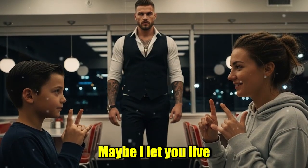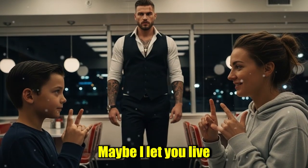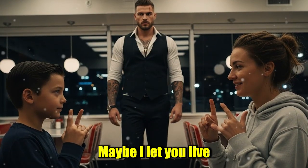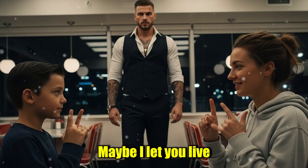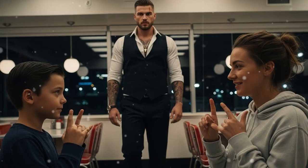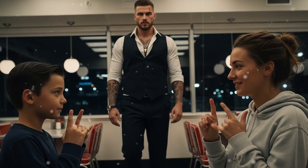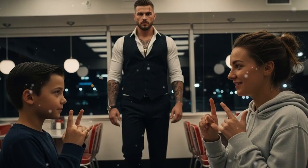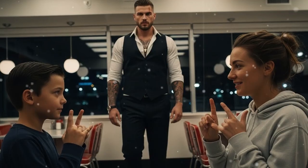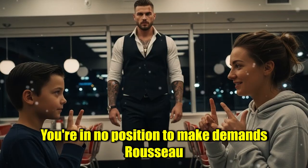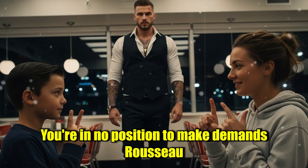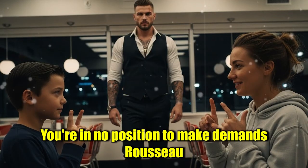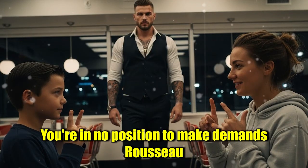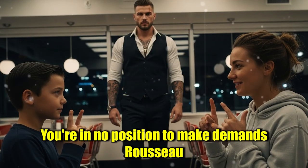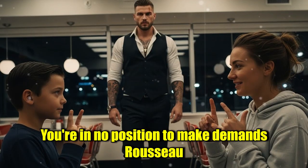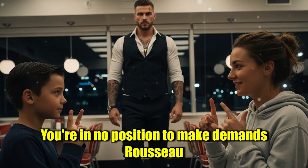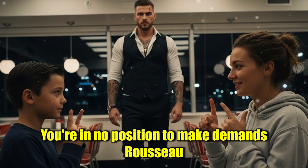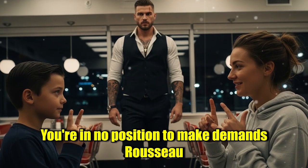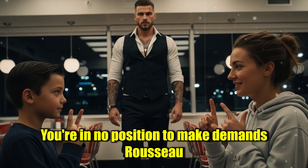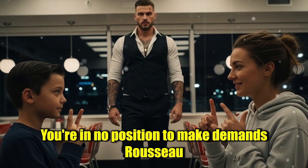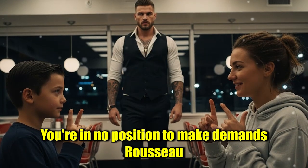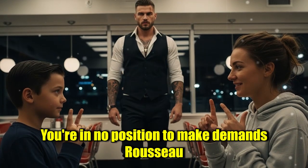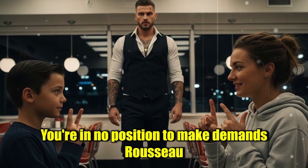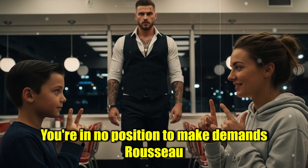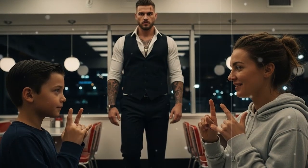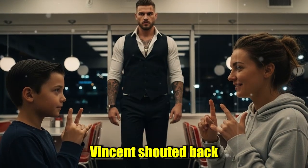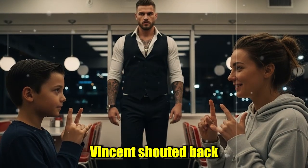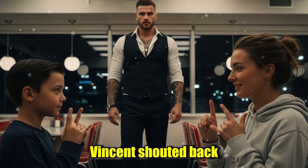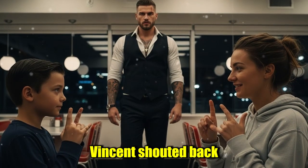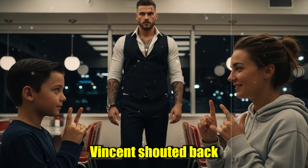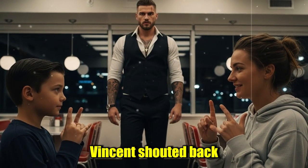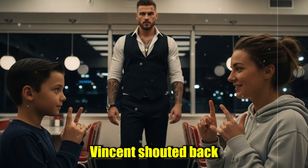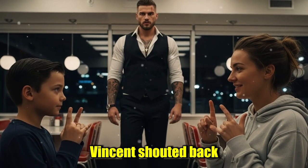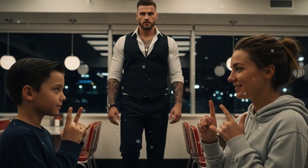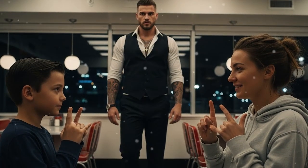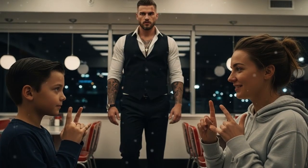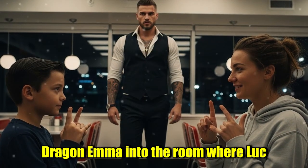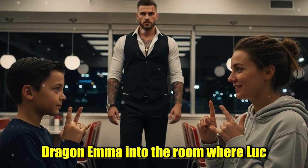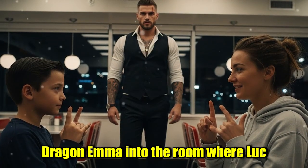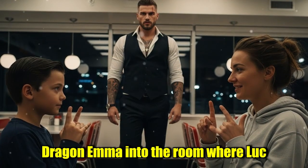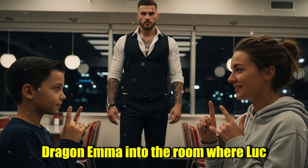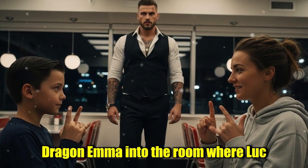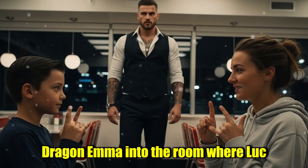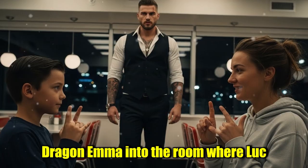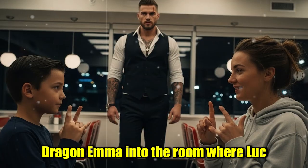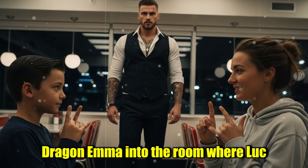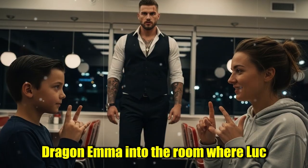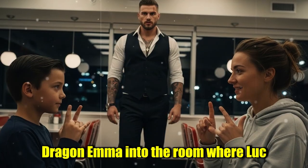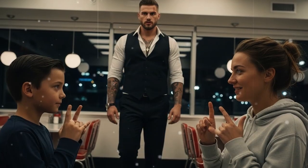let you live. You're in no position to make demands, Russo. Vincent shouted back, dragging Emma into the room where Luca